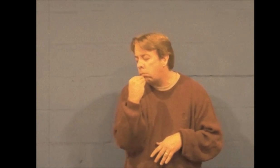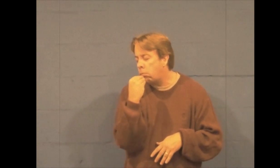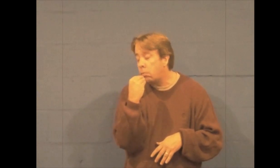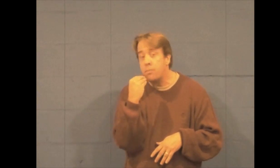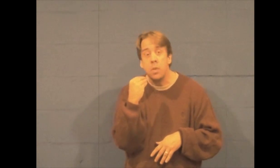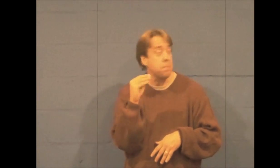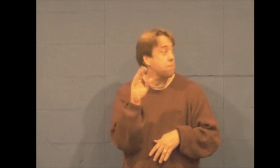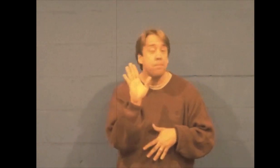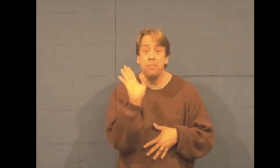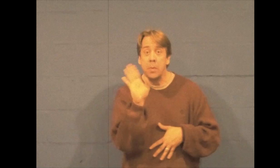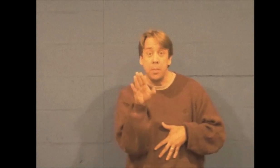asleep.